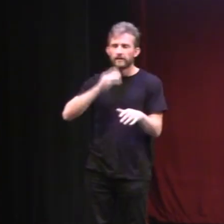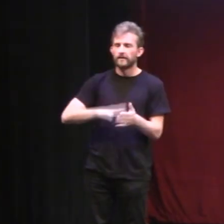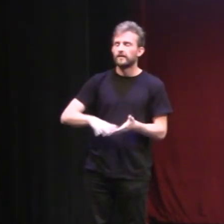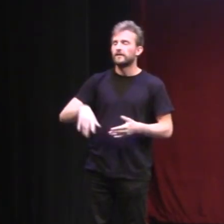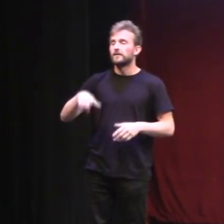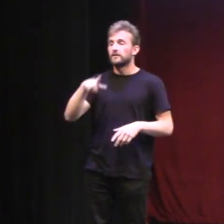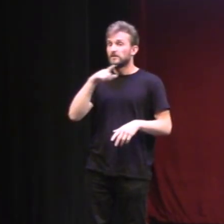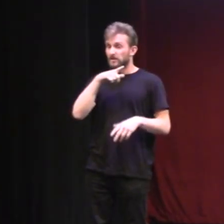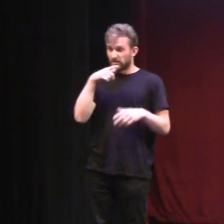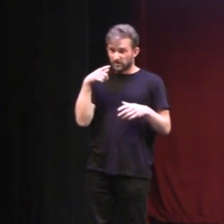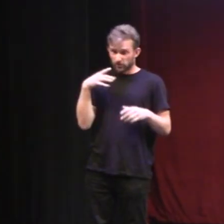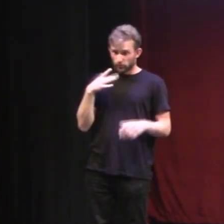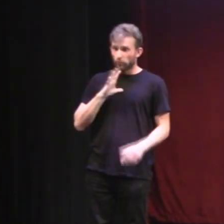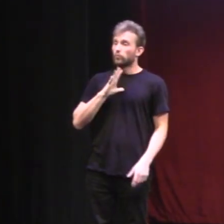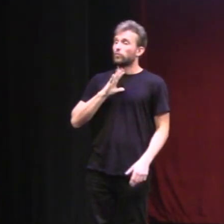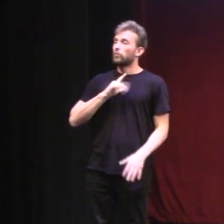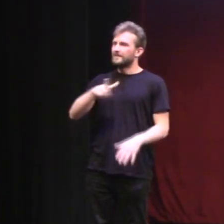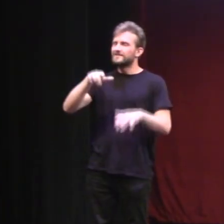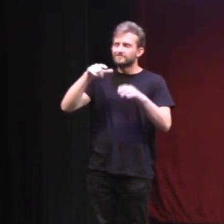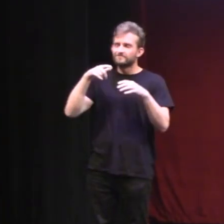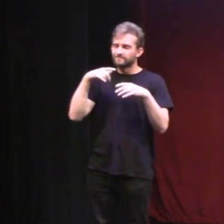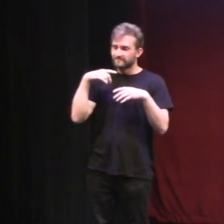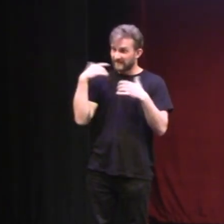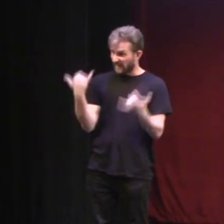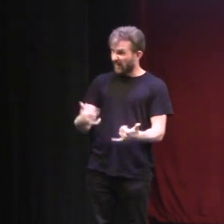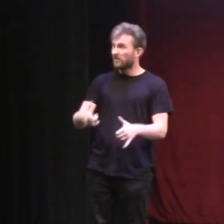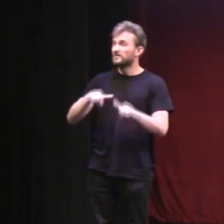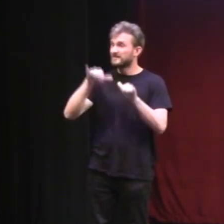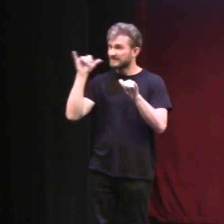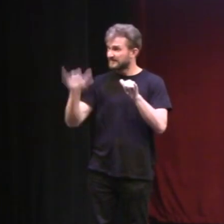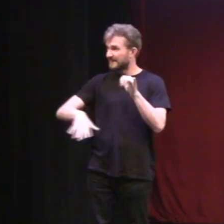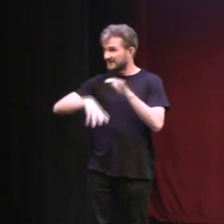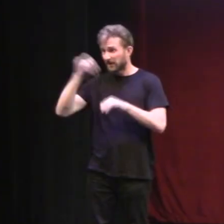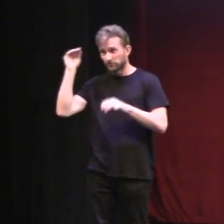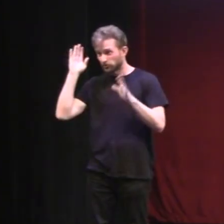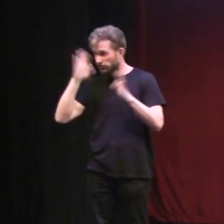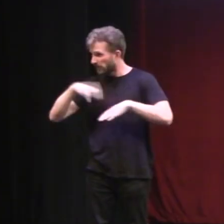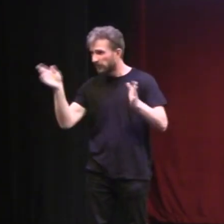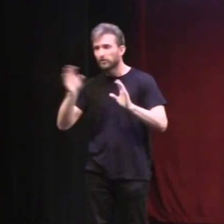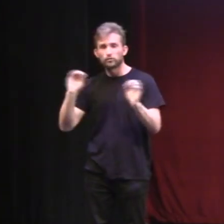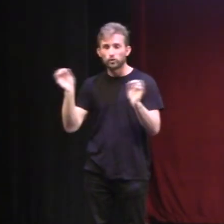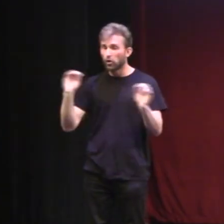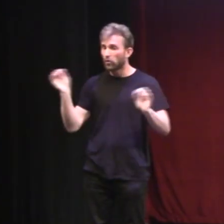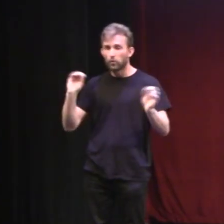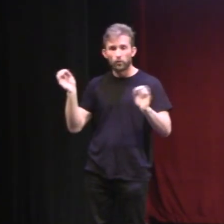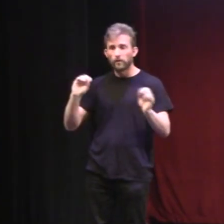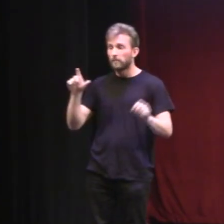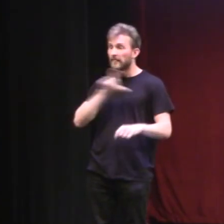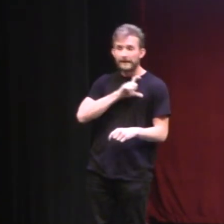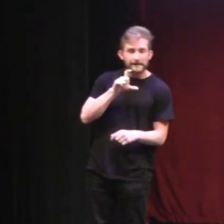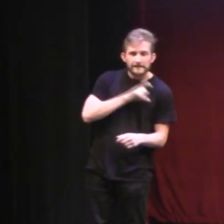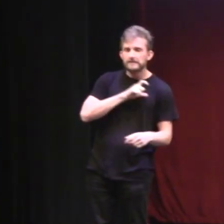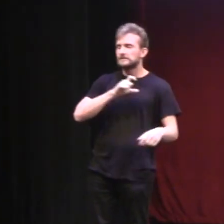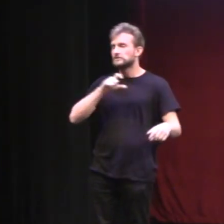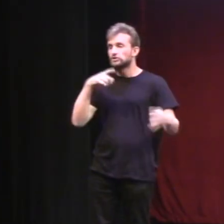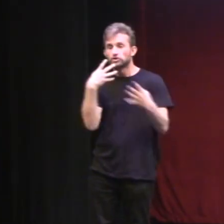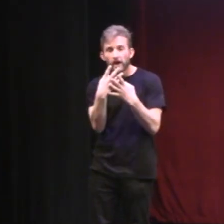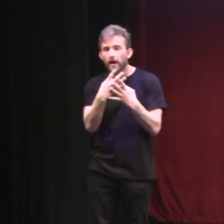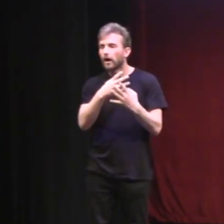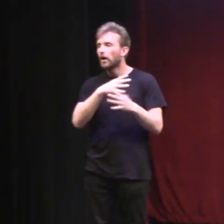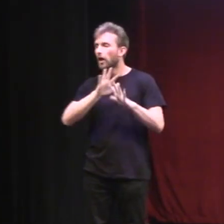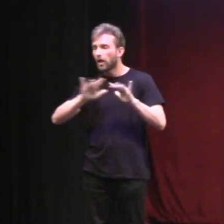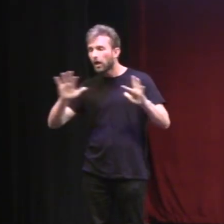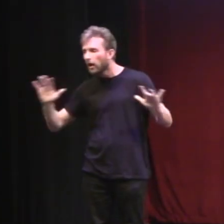were sealed as a juvenile, which means that she has no criminal involvement in her adult life.